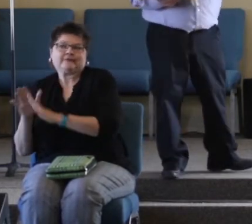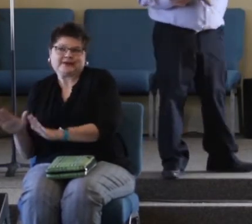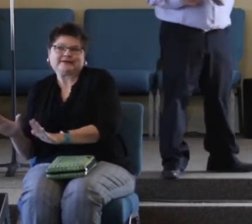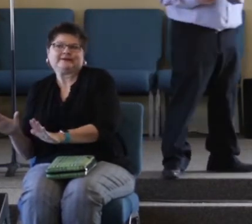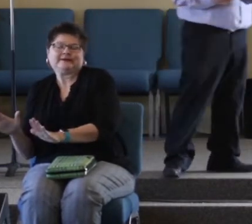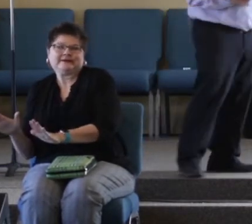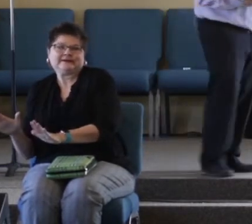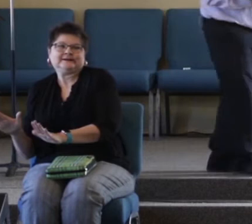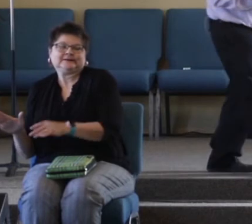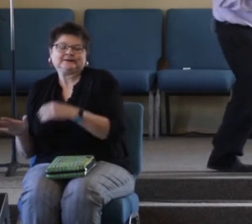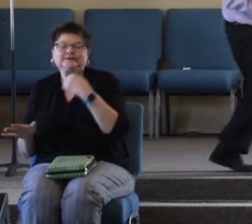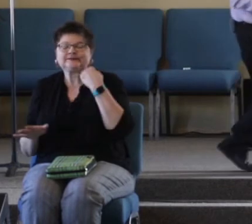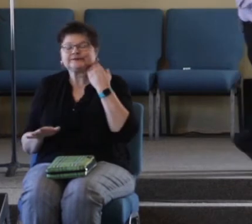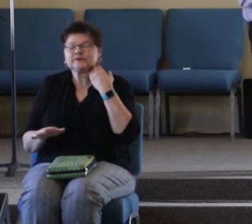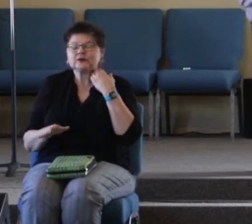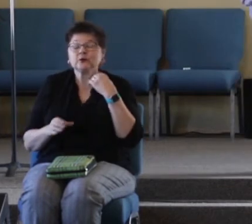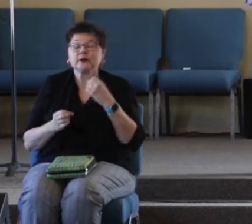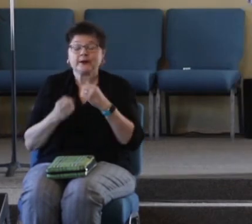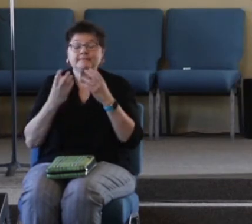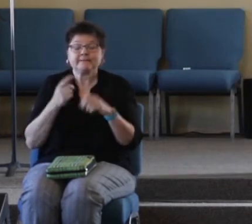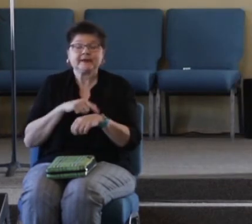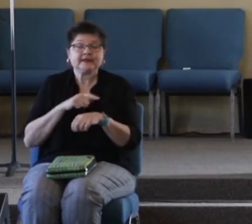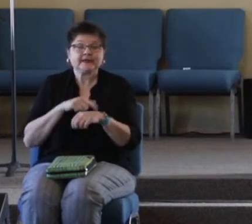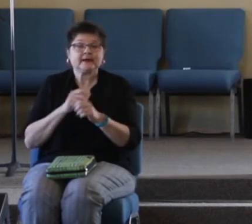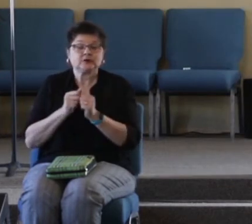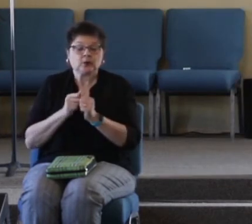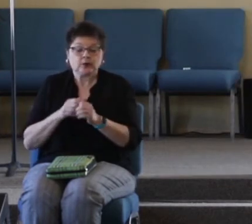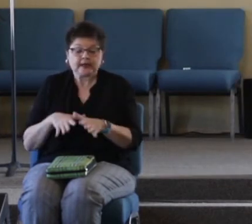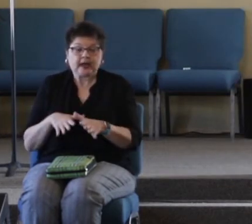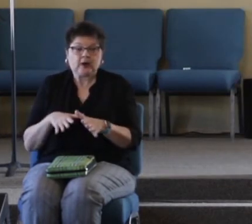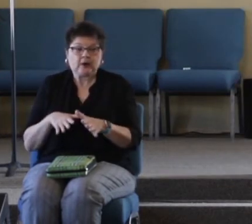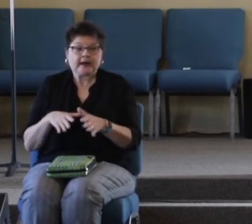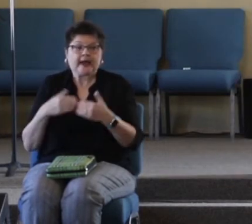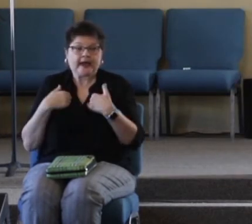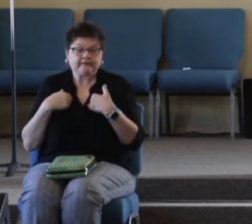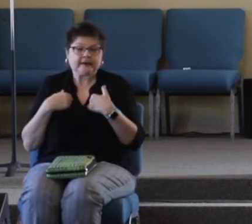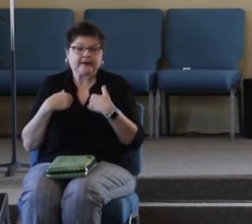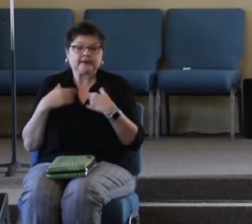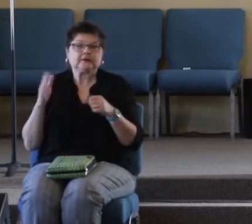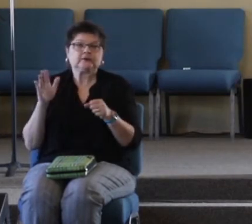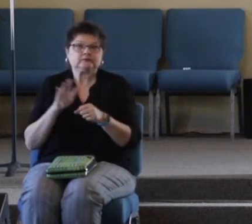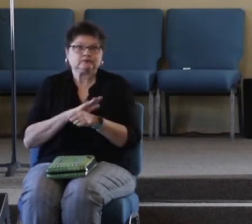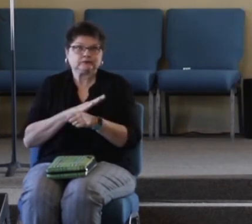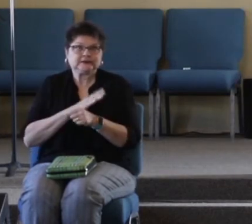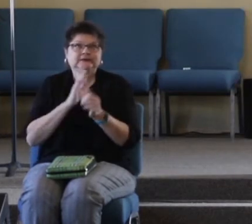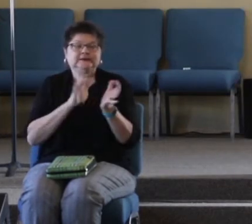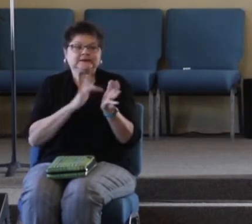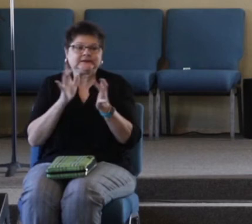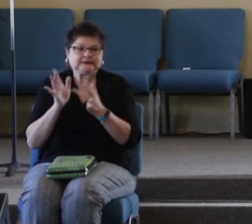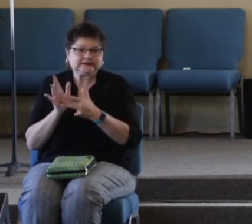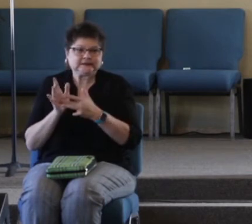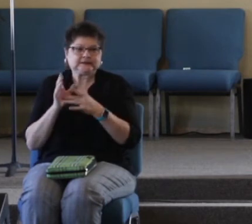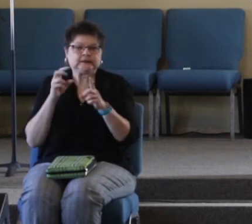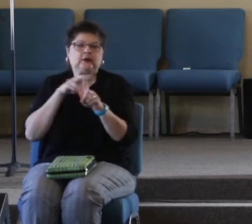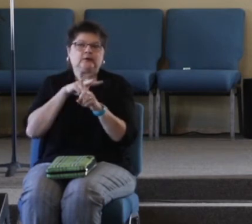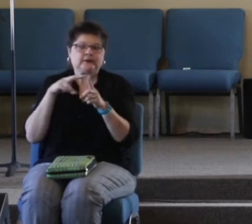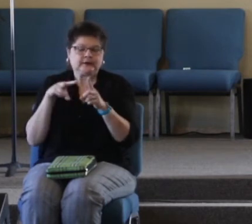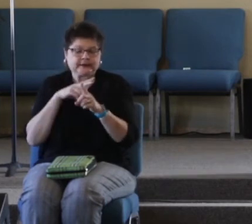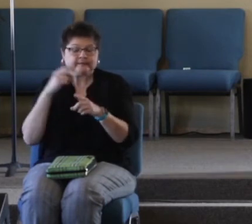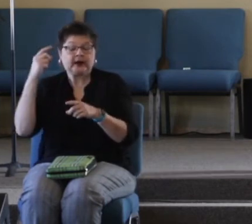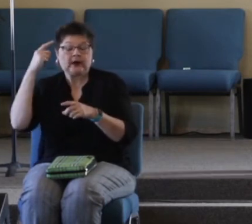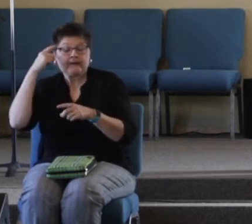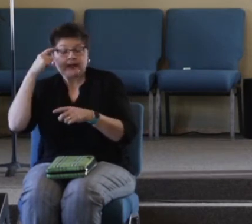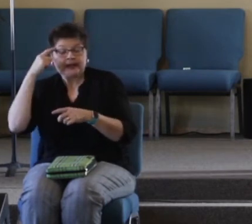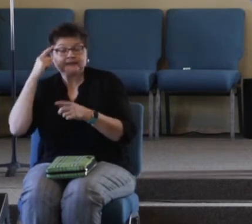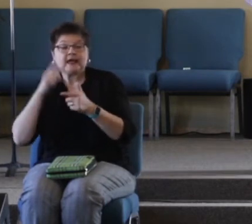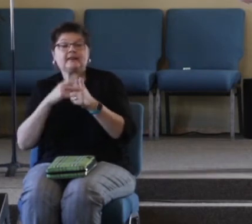And so a lot of times, without having the totality of Jesus in our retrospect and in our minds,